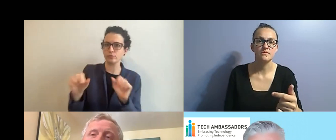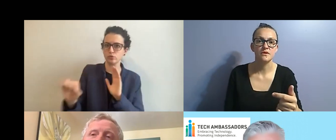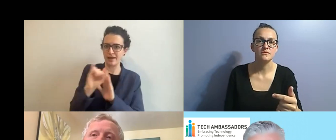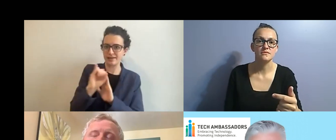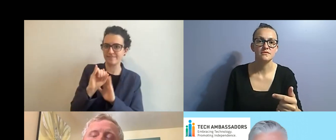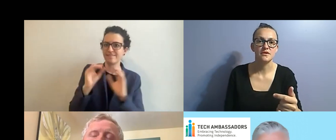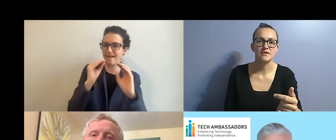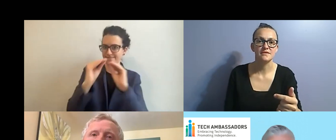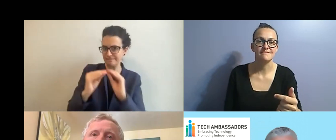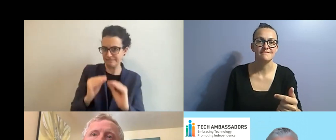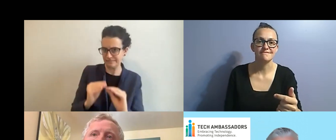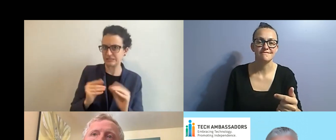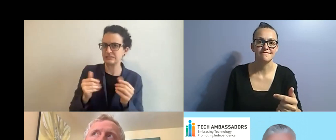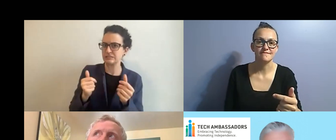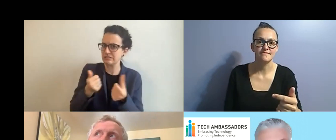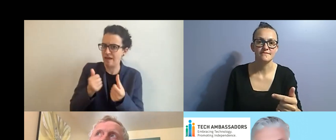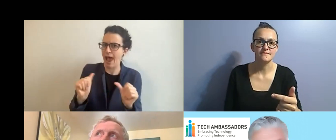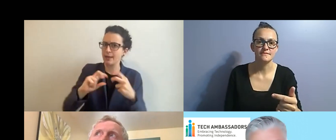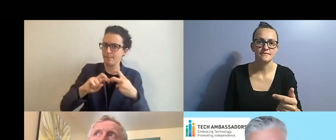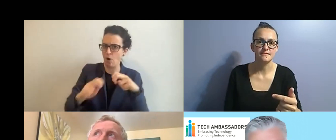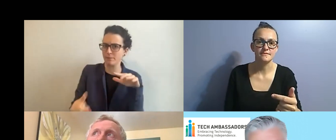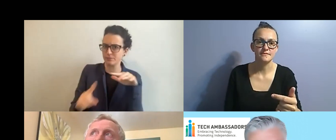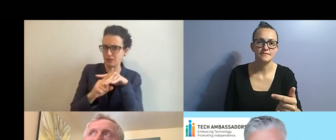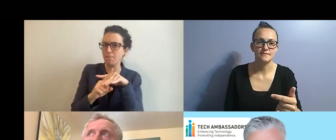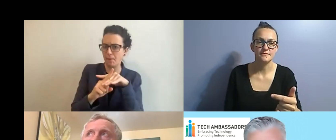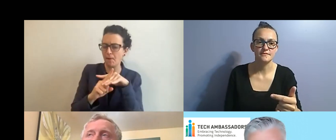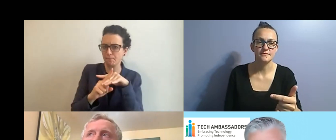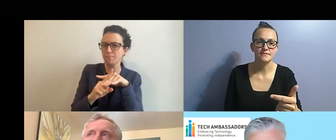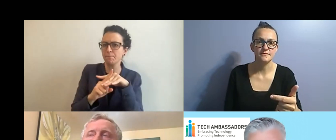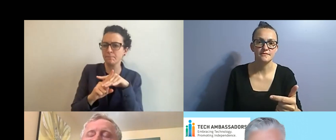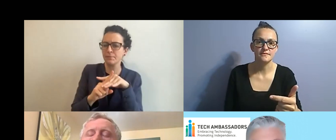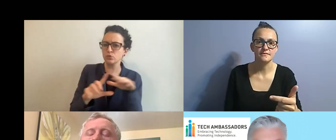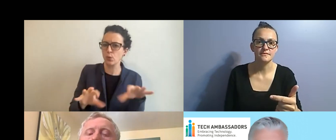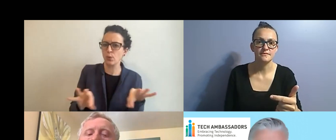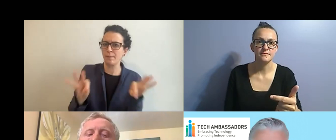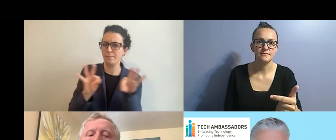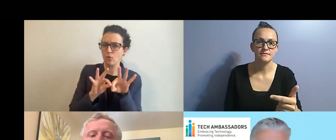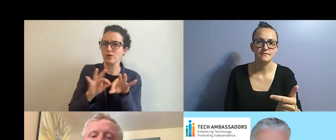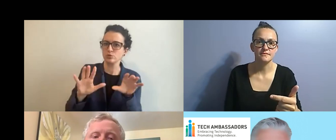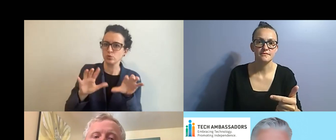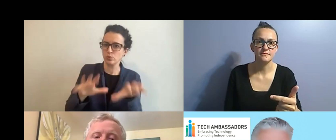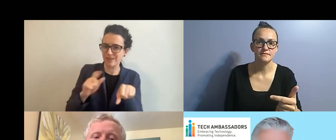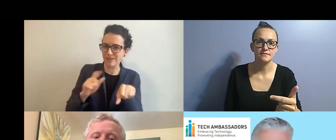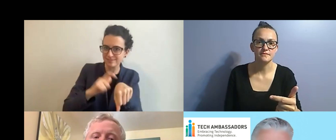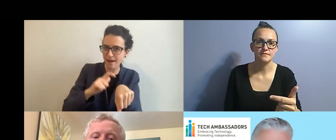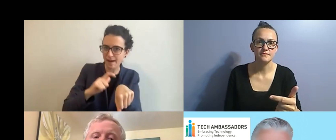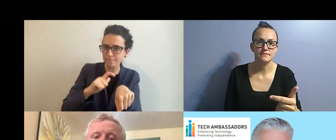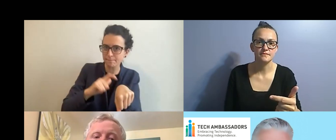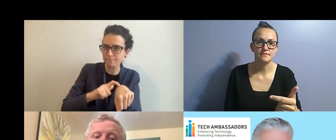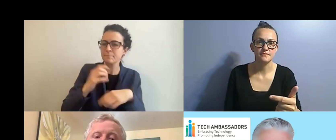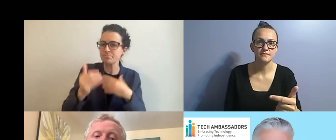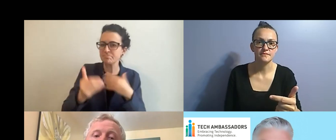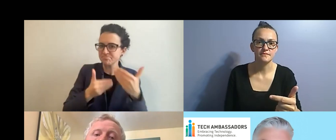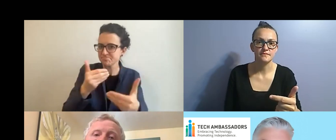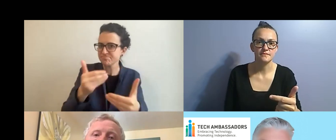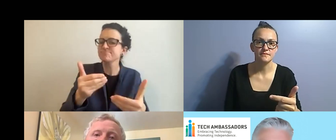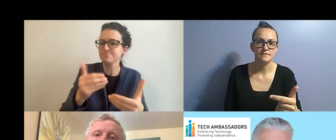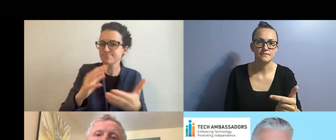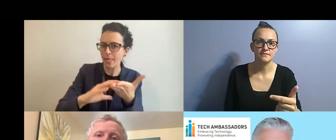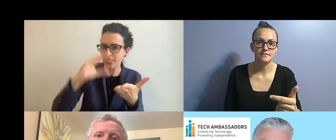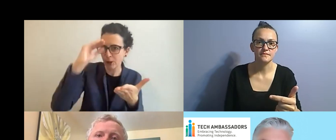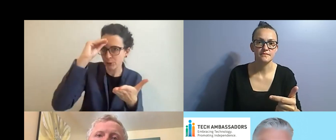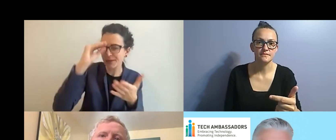So yeah, you know, just take your time learning how the technology support can